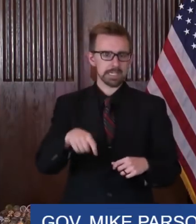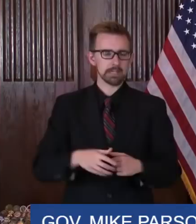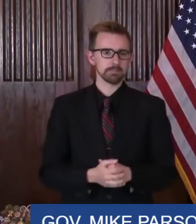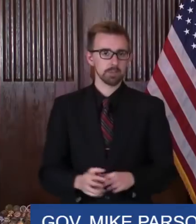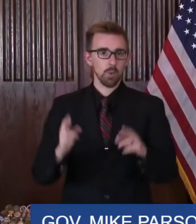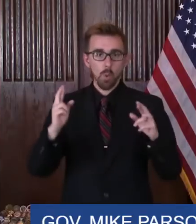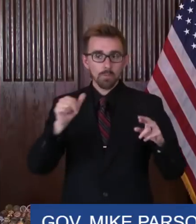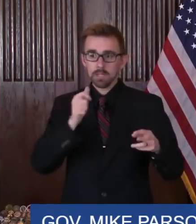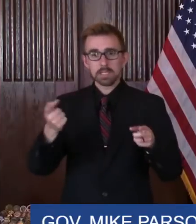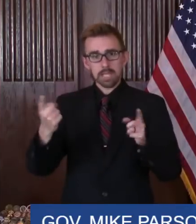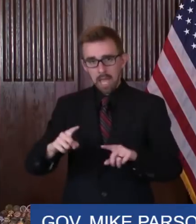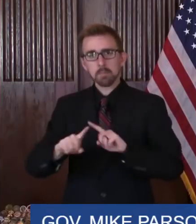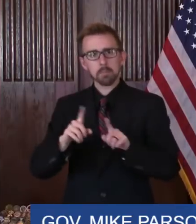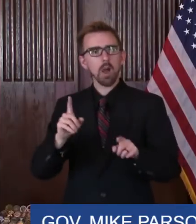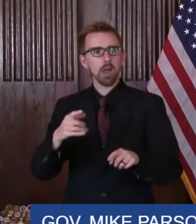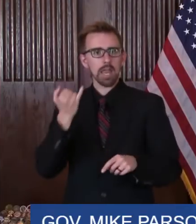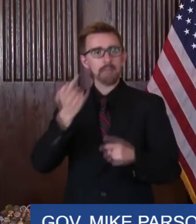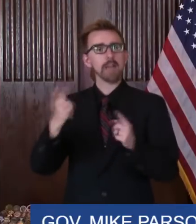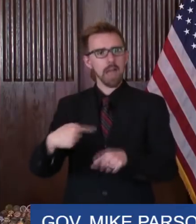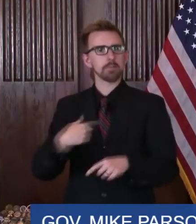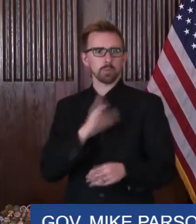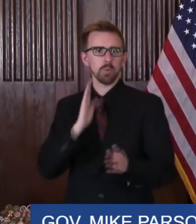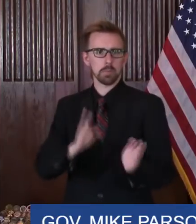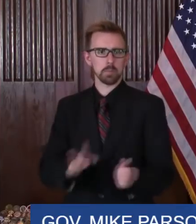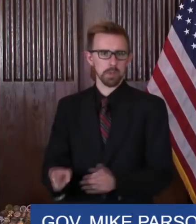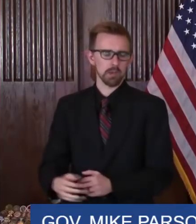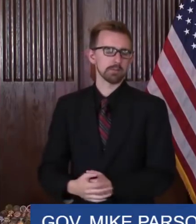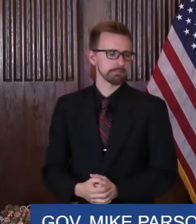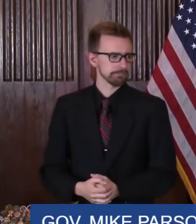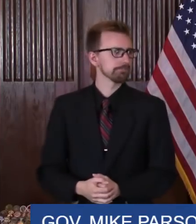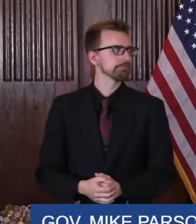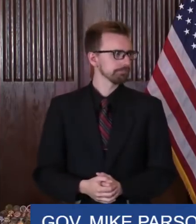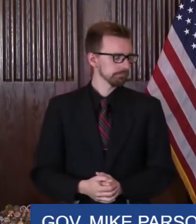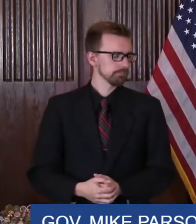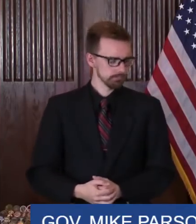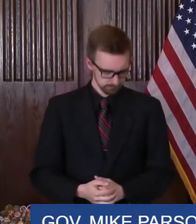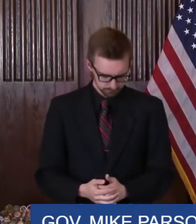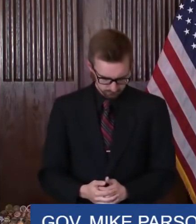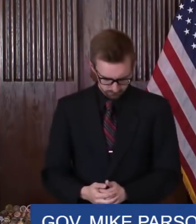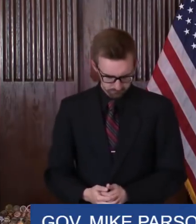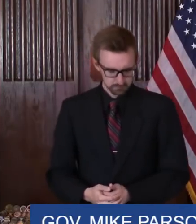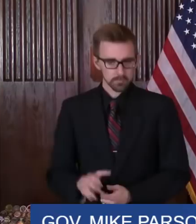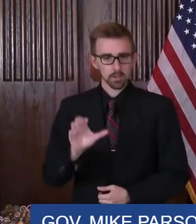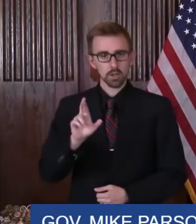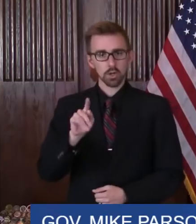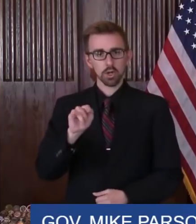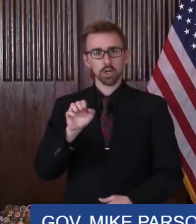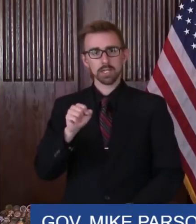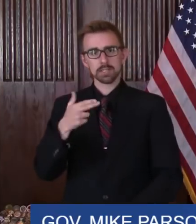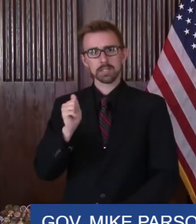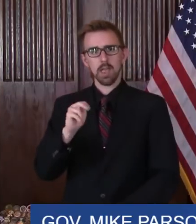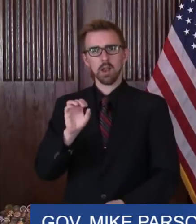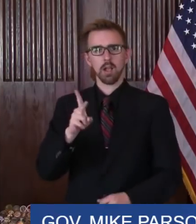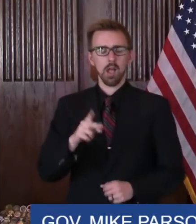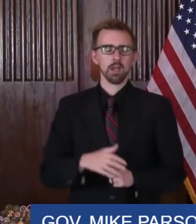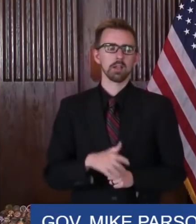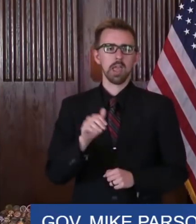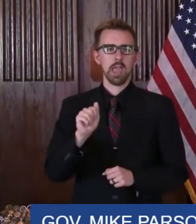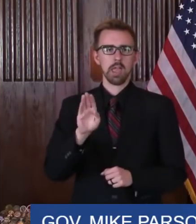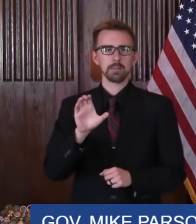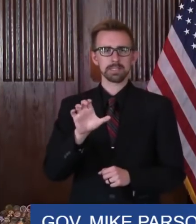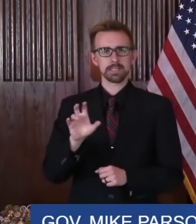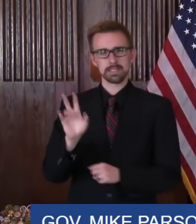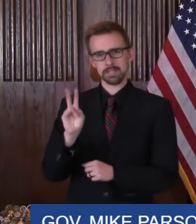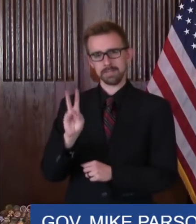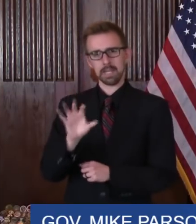don't get there, but we'll be prepared if we are. Okay, thank you. This question is from Curtis Hancock. He's with ABC 17,